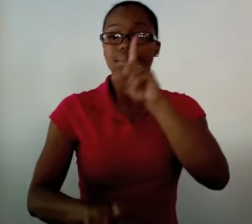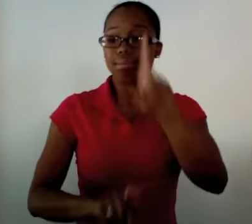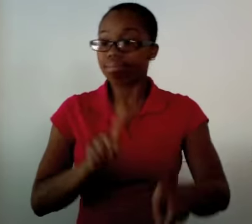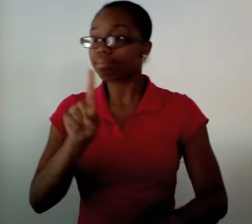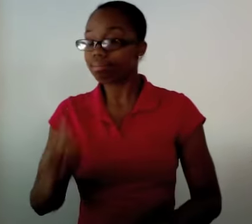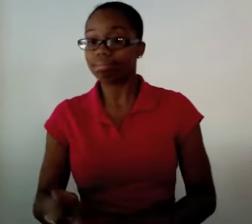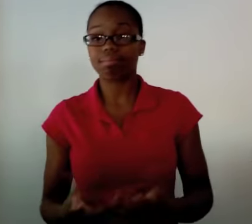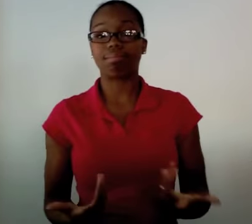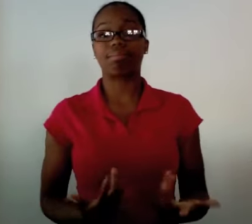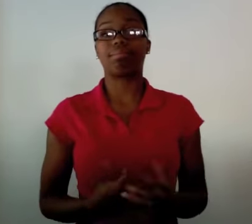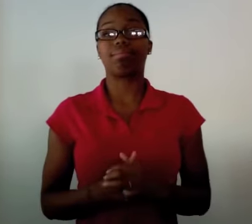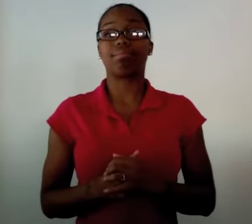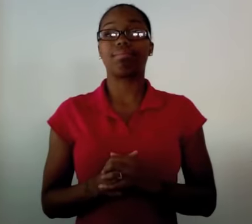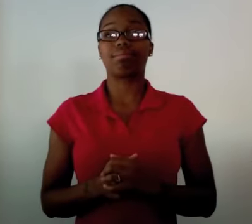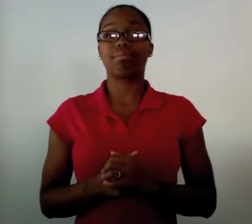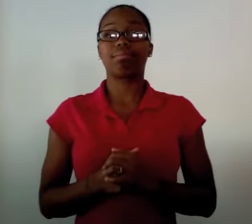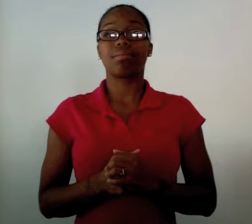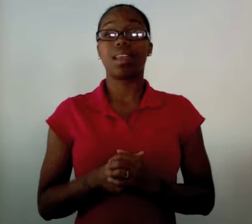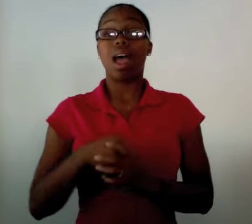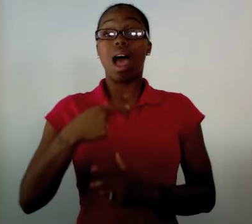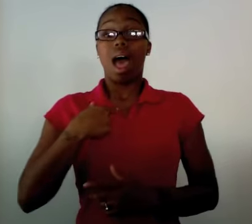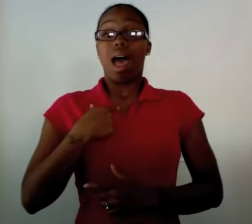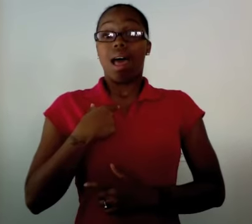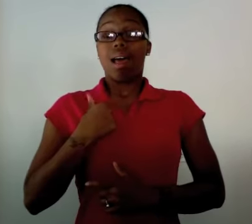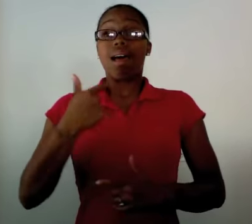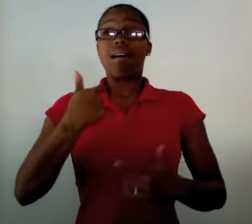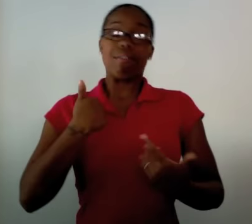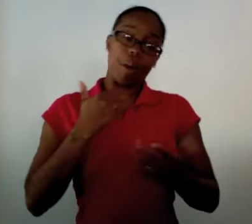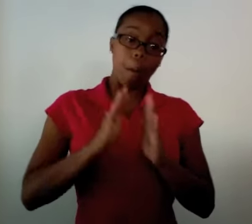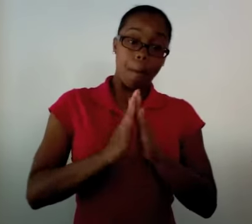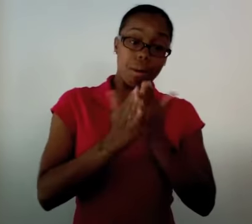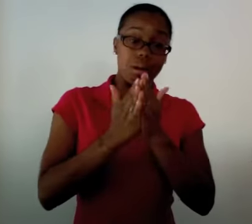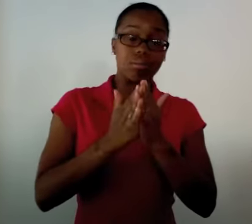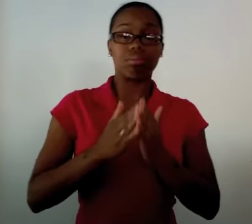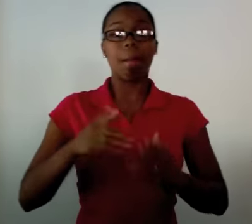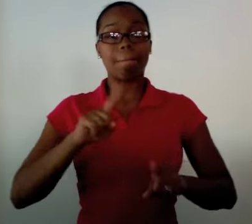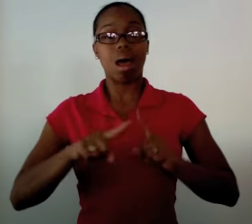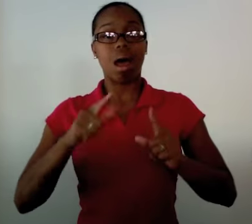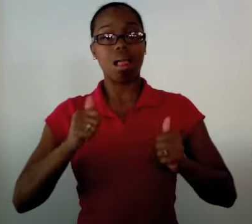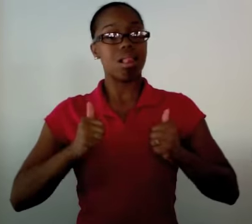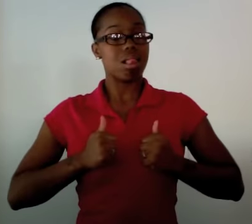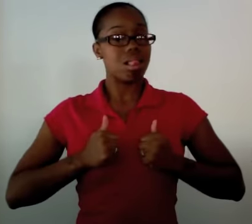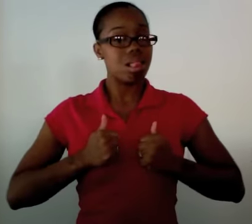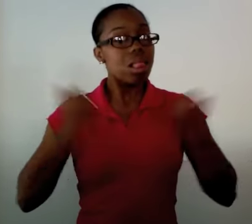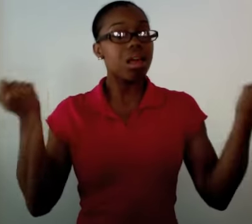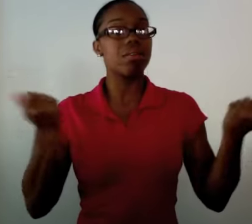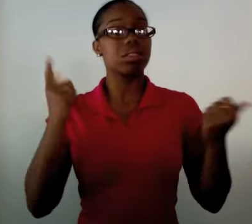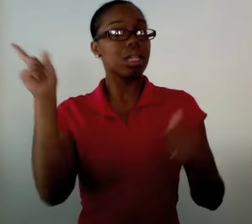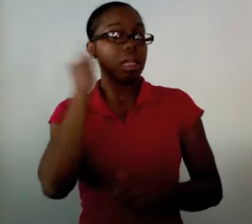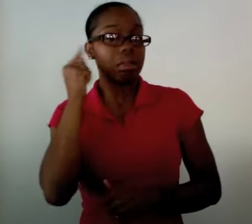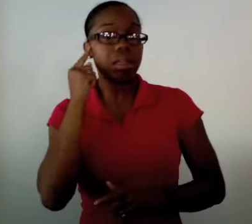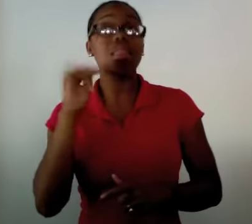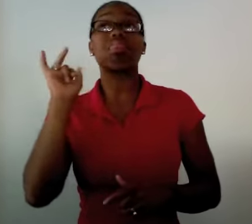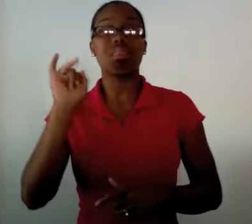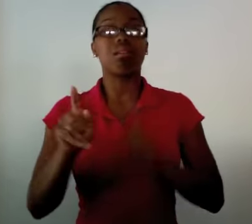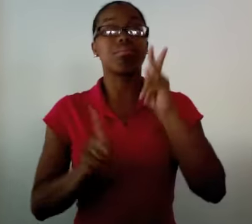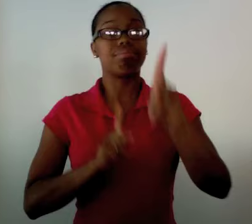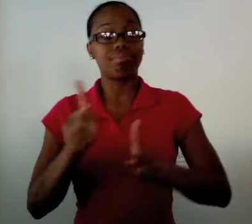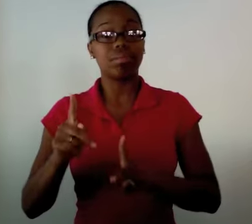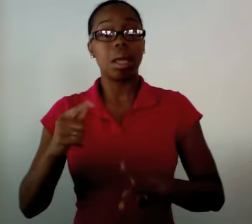I wrote a whole book about it, so I live to listen. That's too much to ask for most people. But I believe that every human being needs to